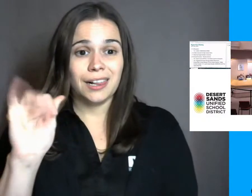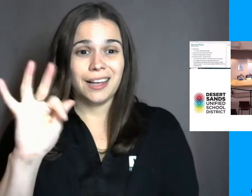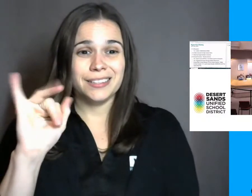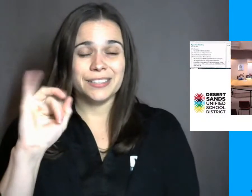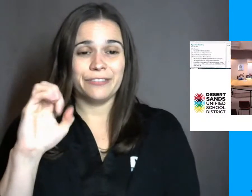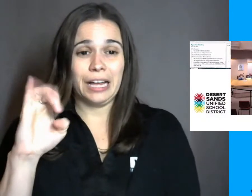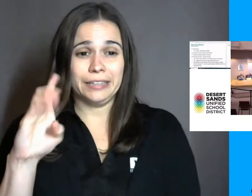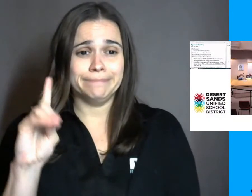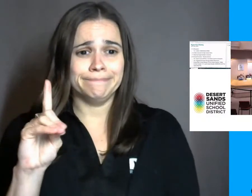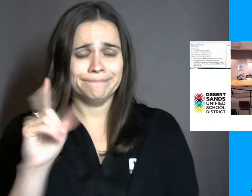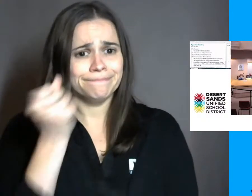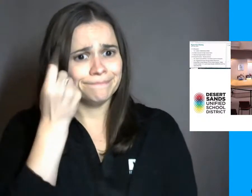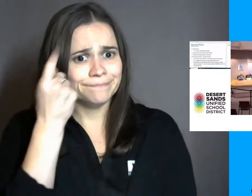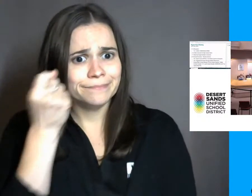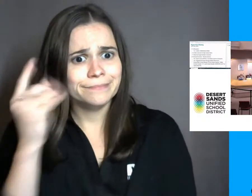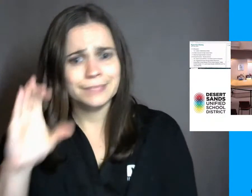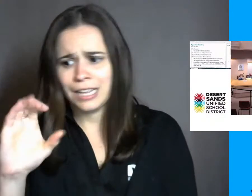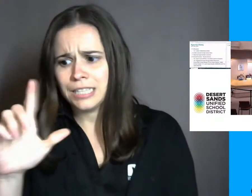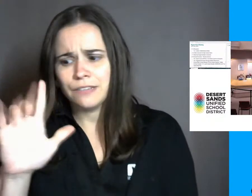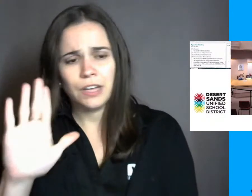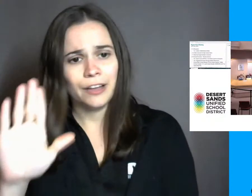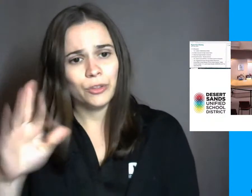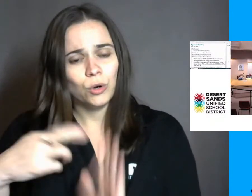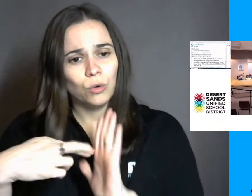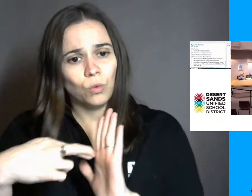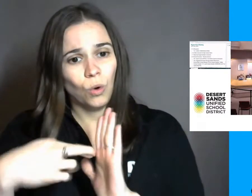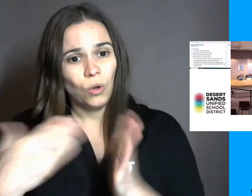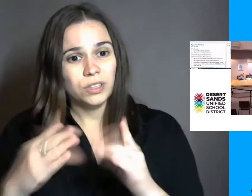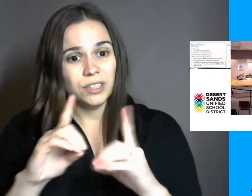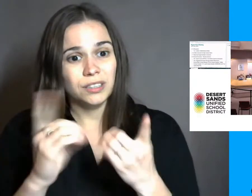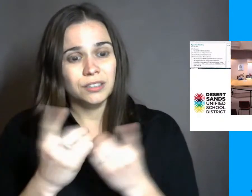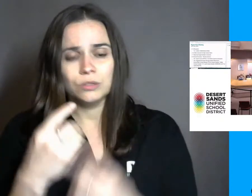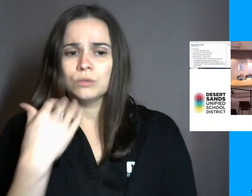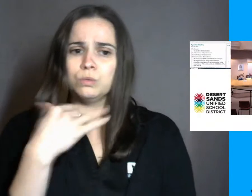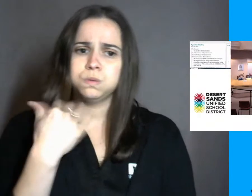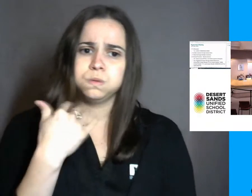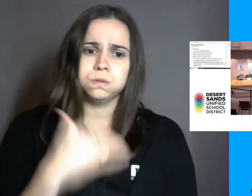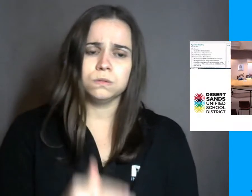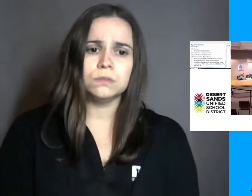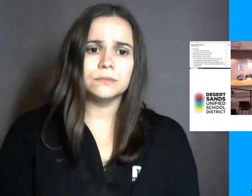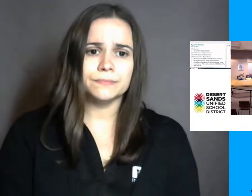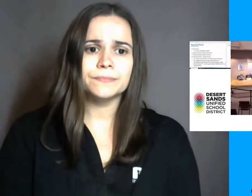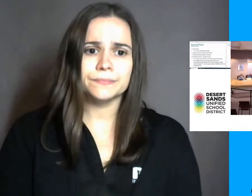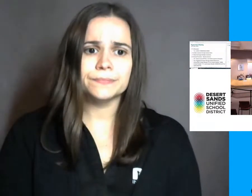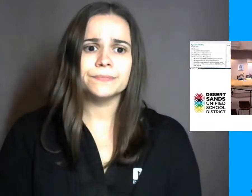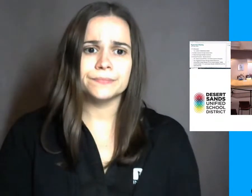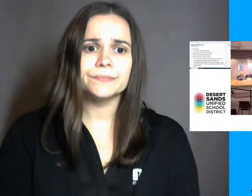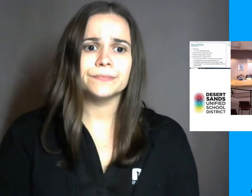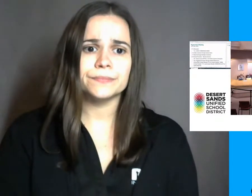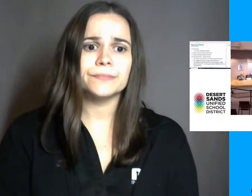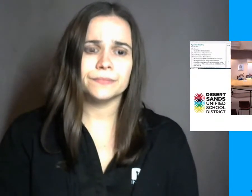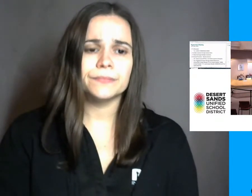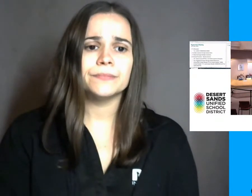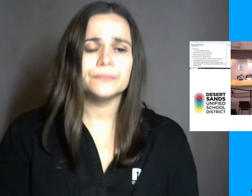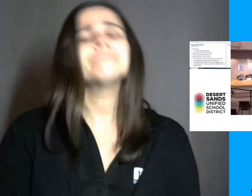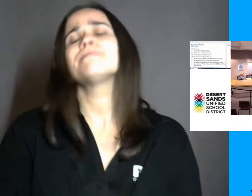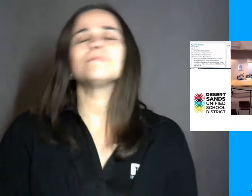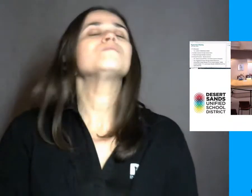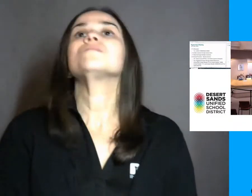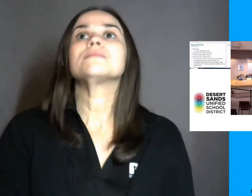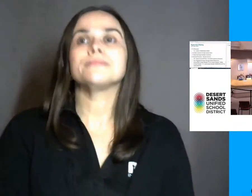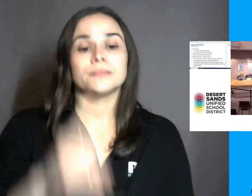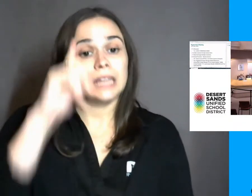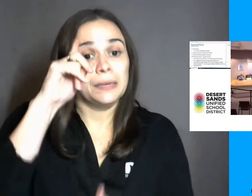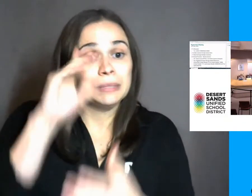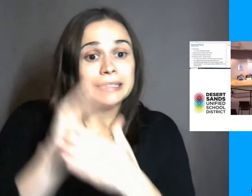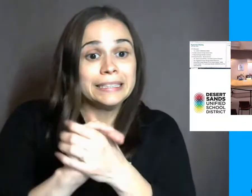the role that the classified has in our district. And I believe, and I hope that it's my colleagues feel the same,